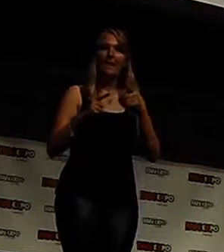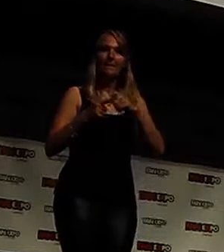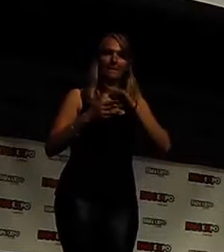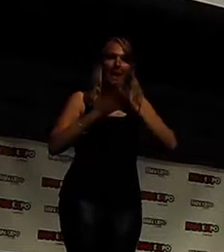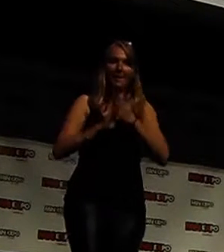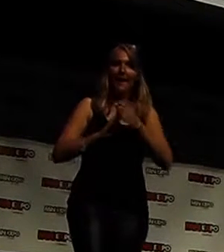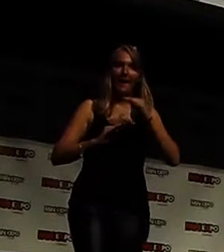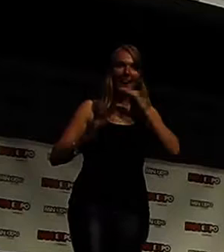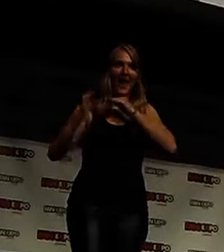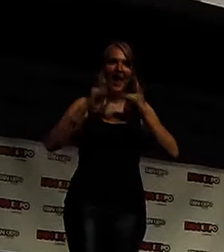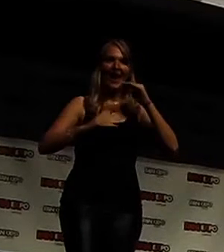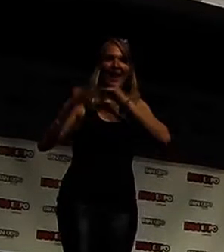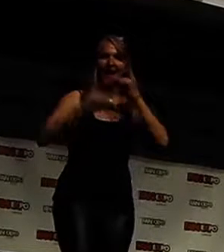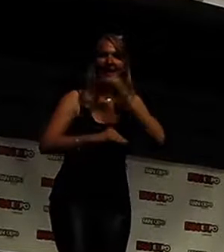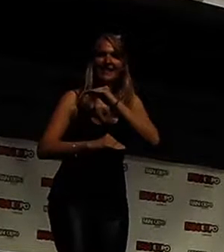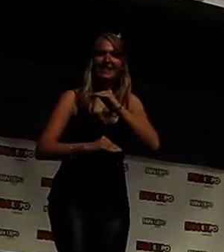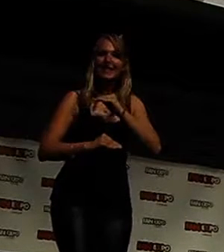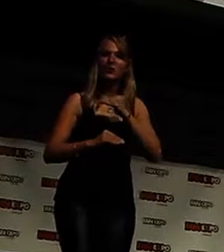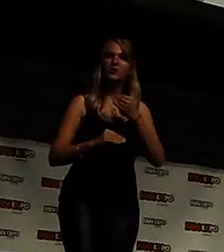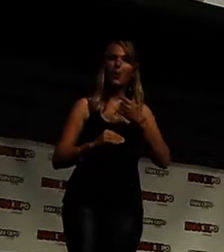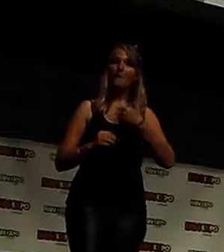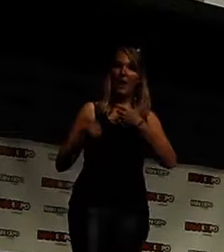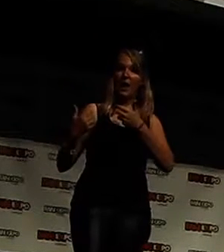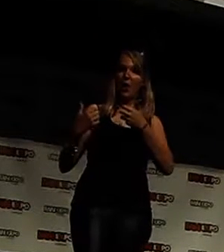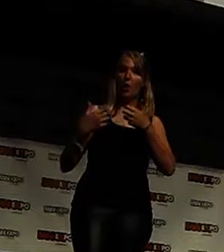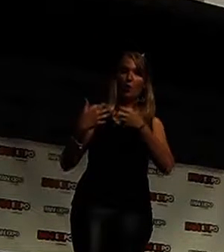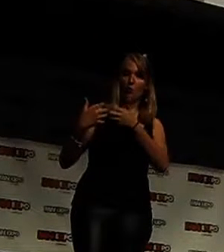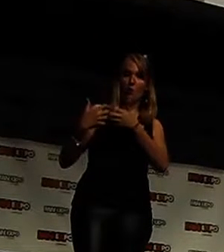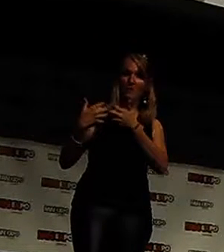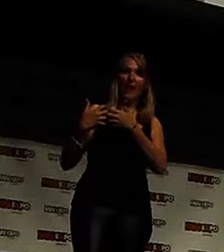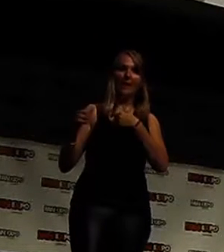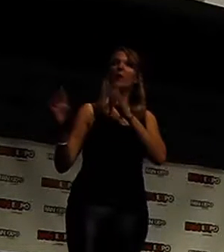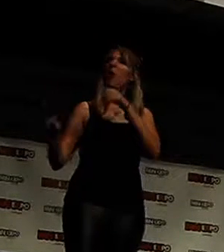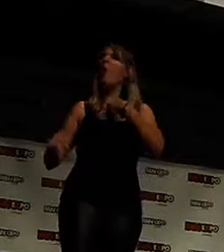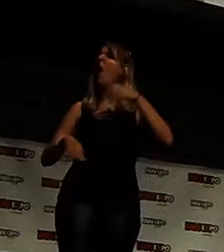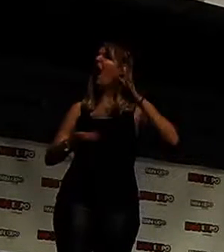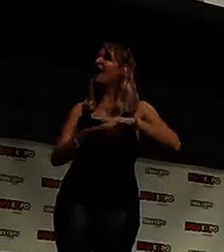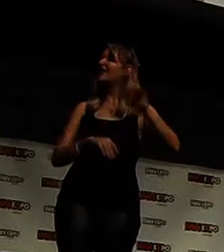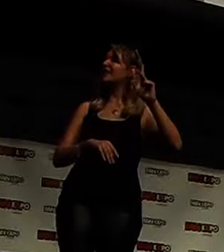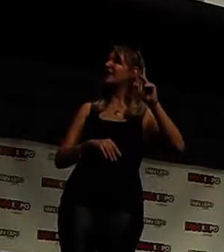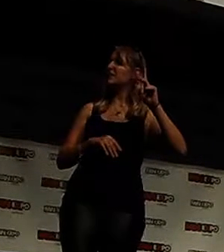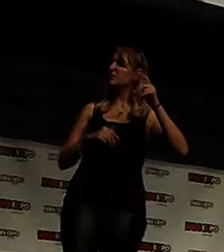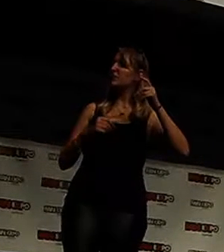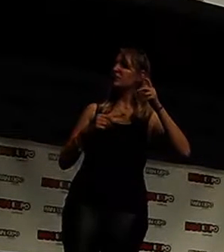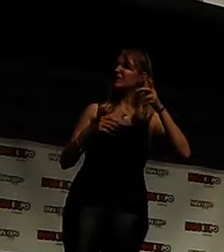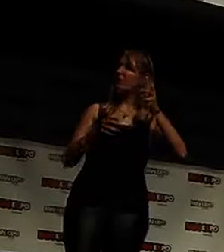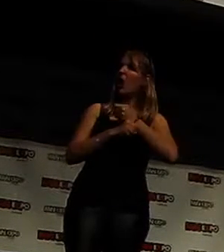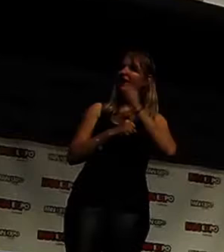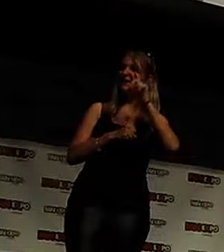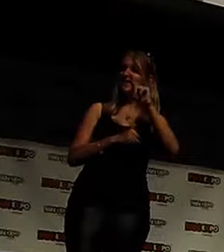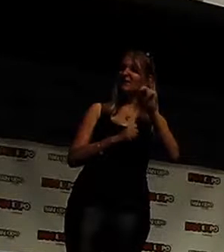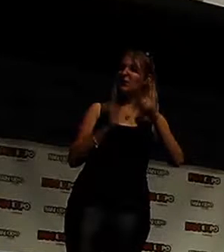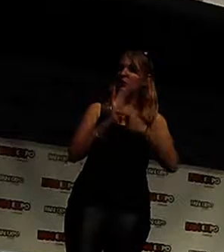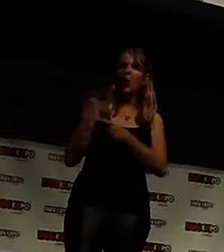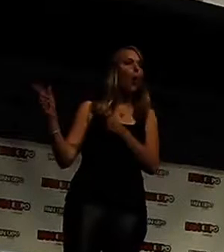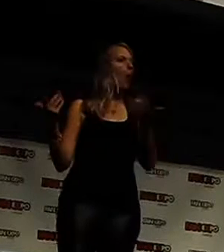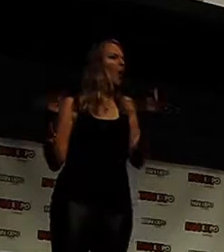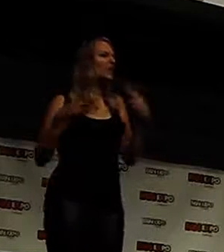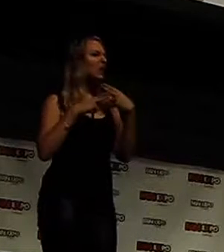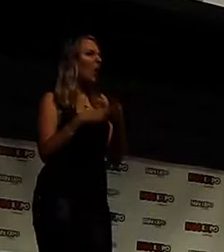to film and I started to tell my housemates, I've got a show, a TV show. Like, what's it called? And you're like,